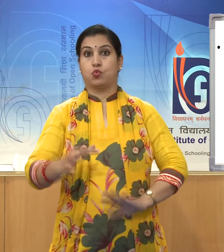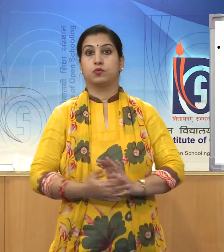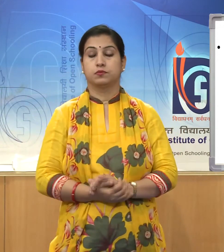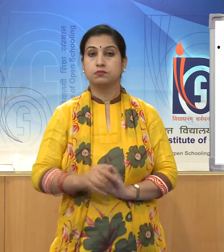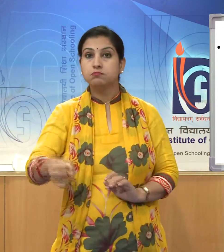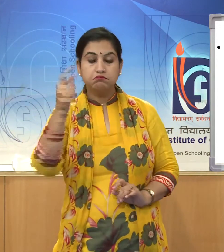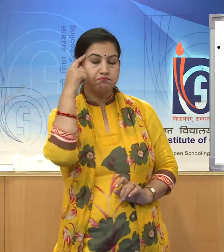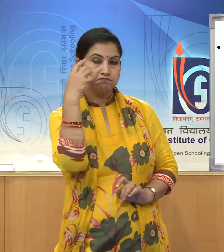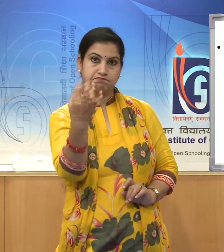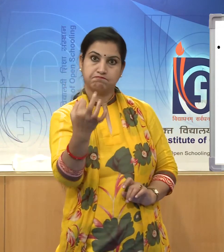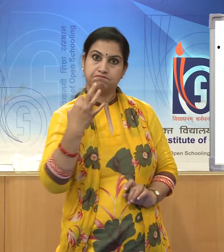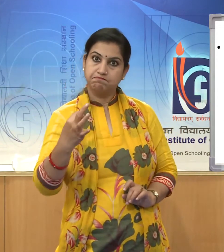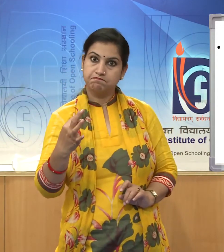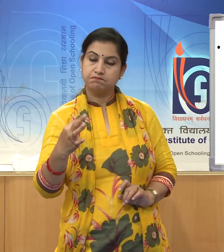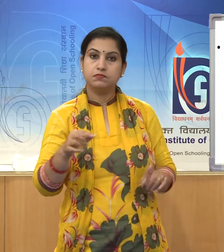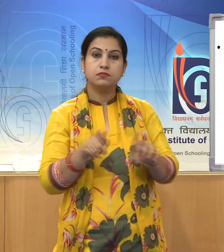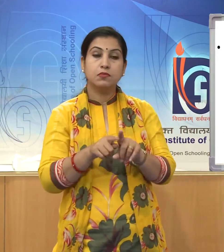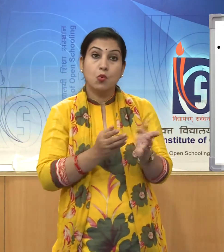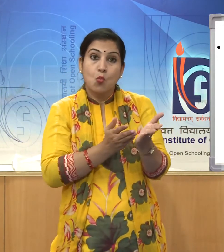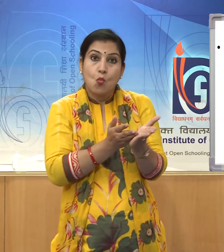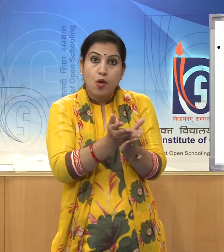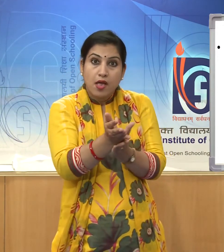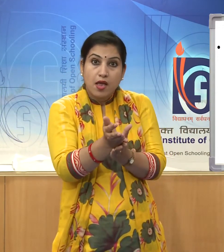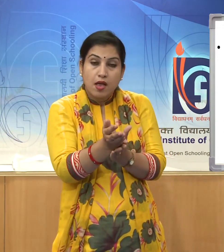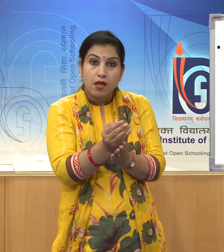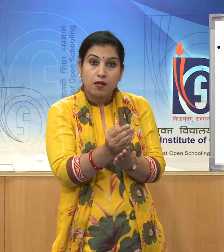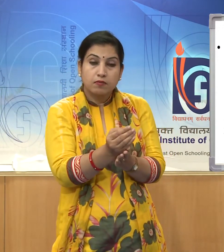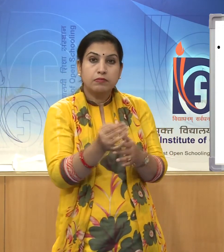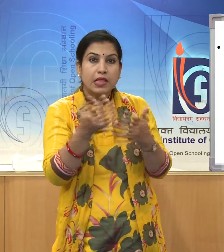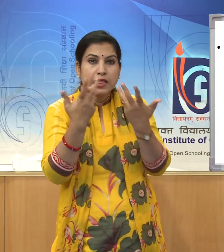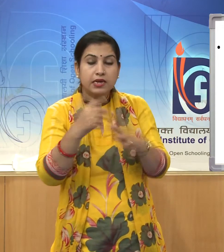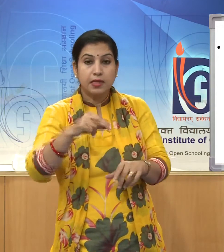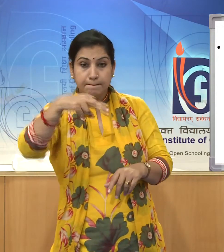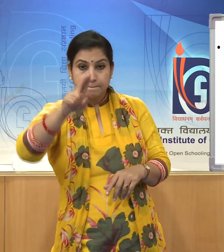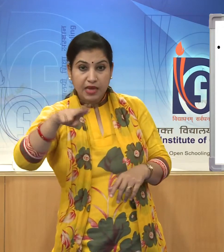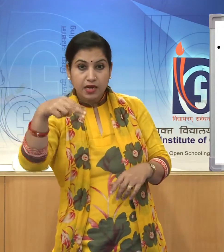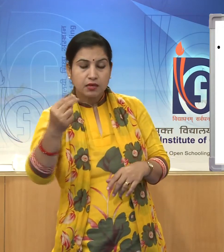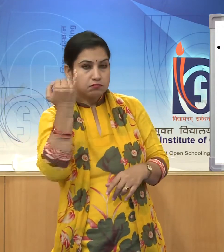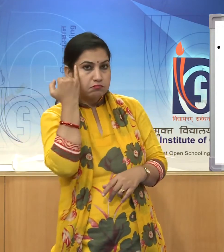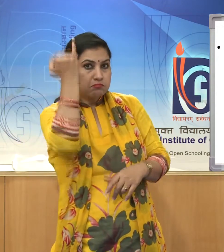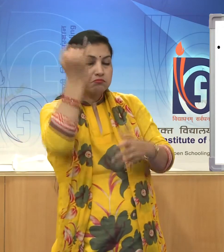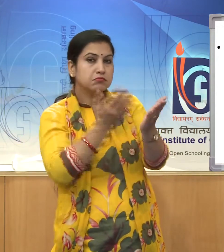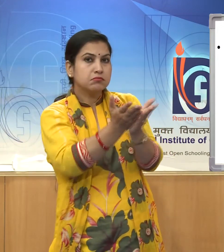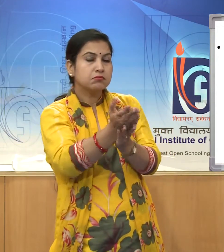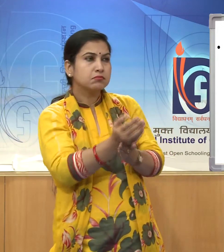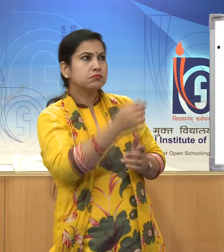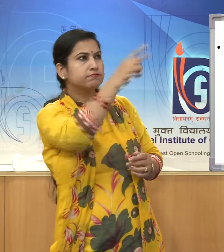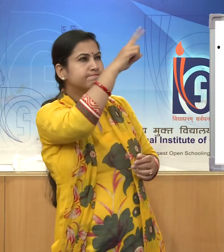His brilliant and unusual way of handling paints and other